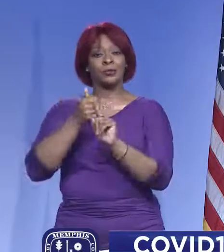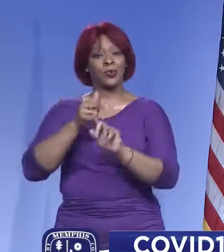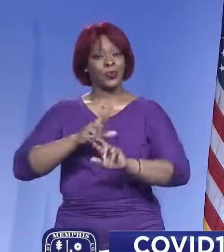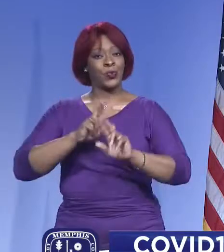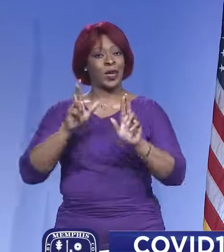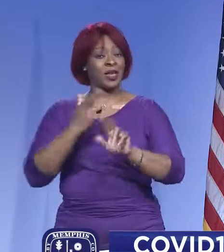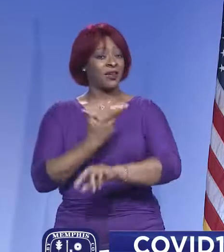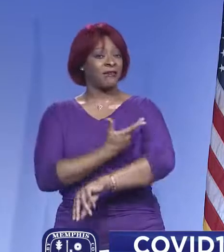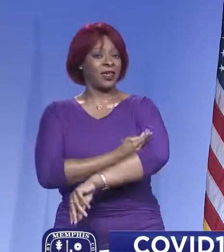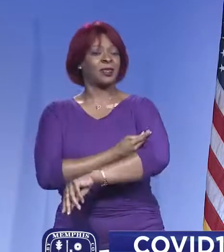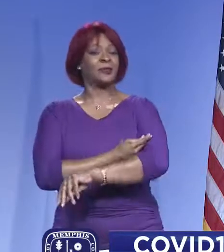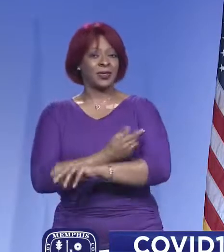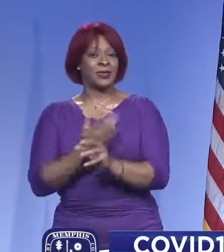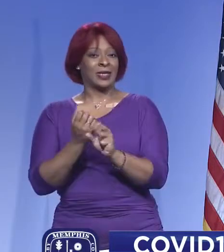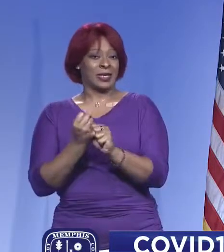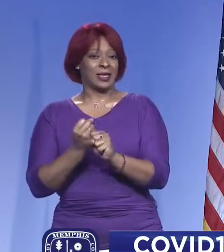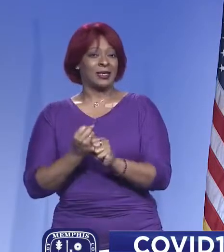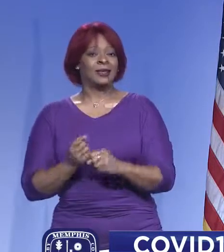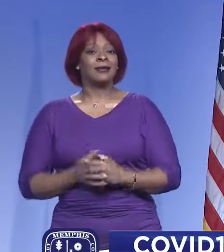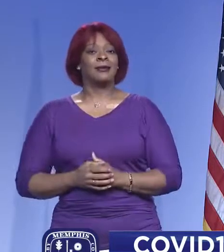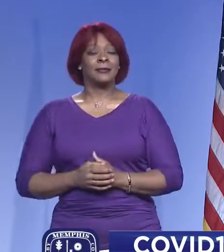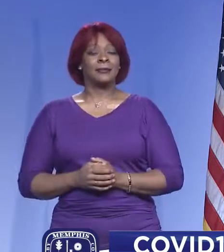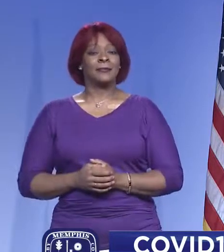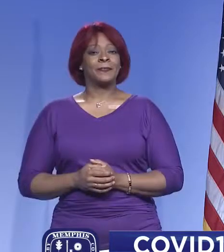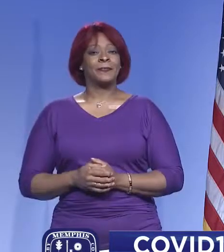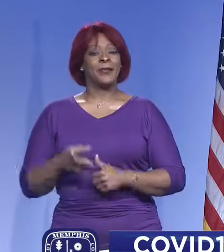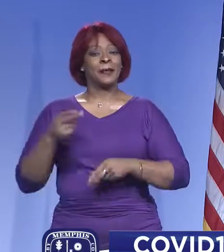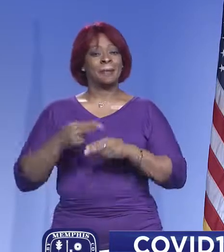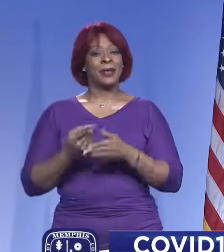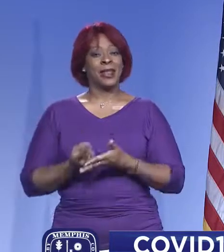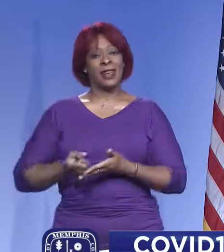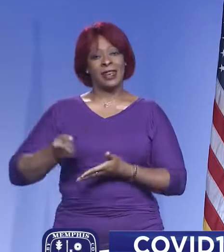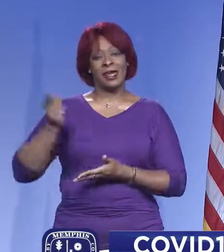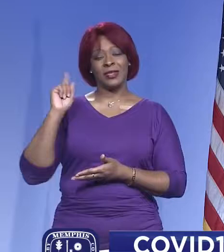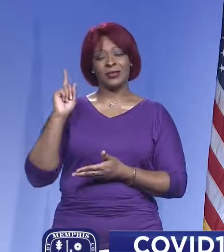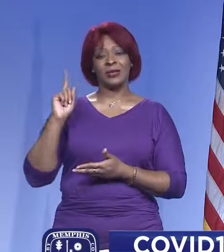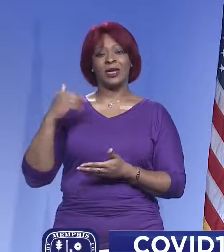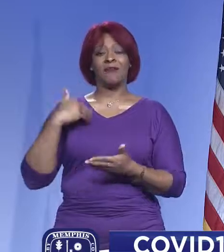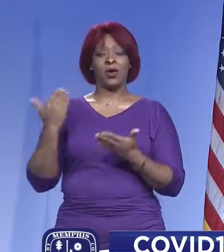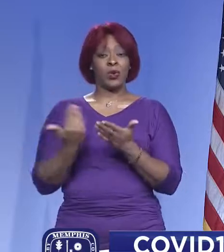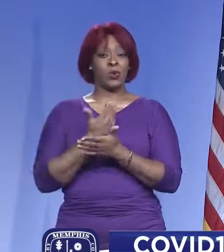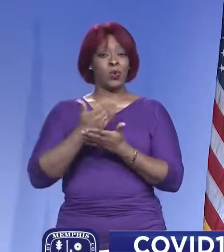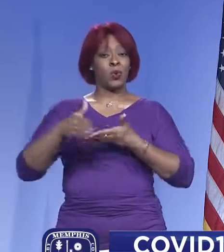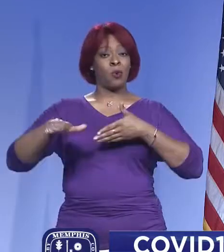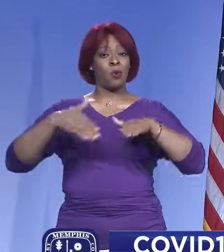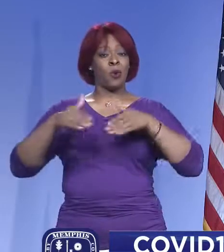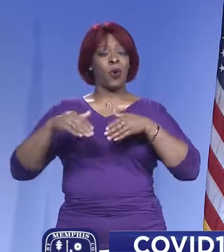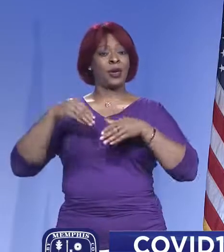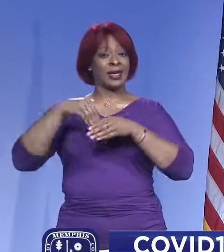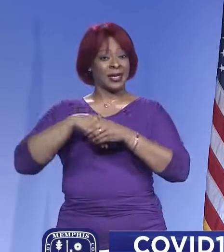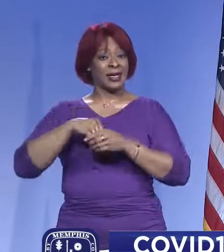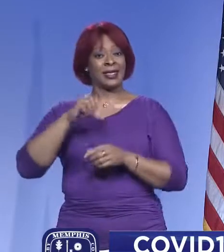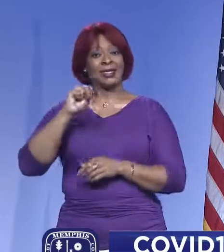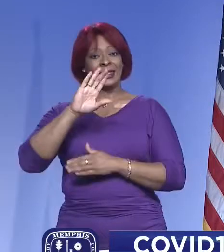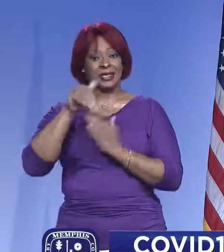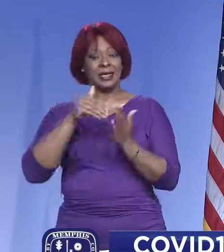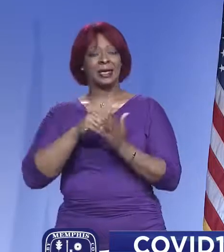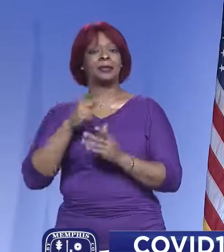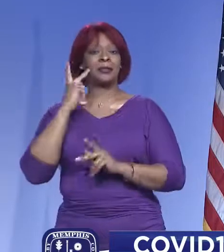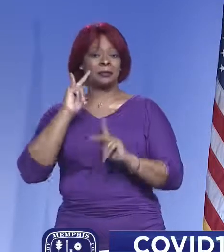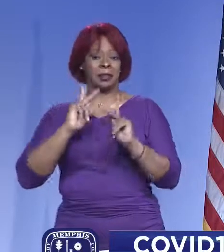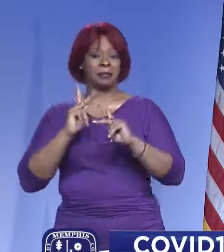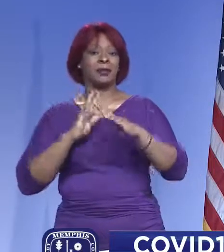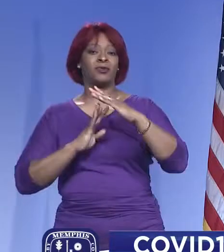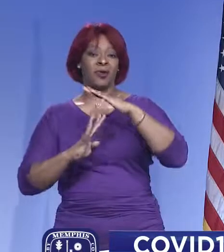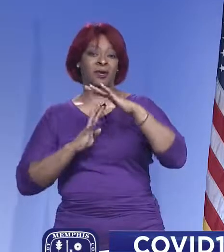available to the vaccine. I mentioned last week that we have a new walk-in site that is actually seeing some traffic at